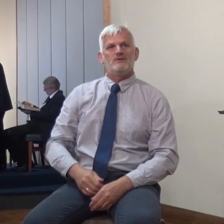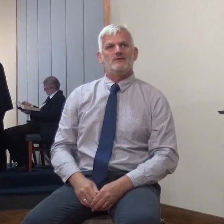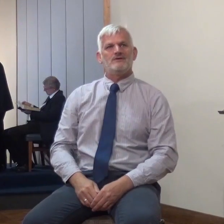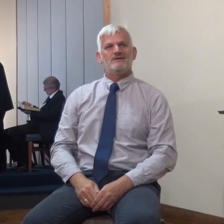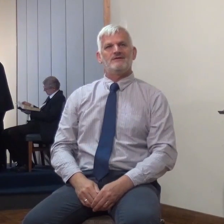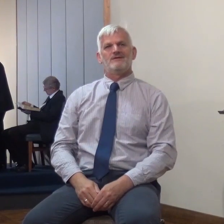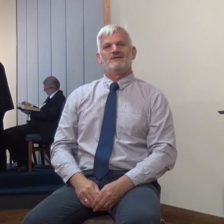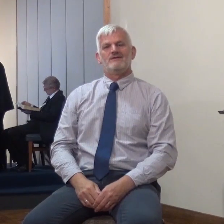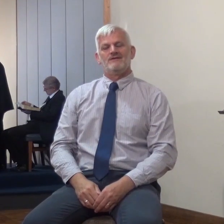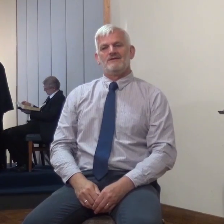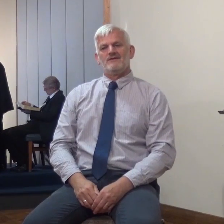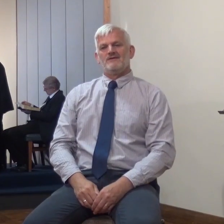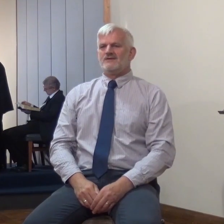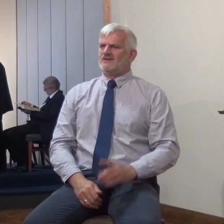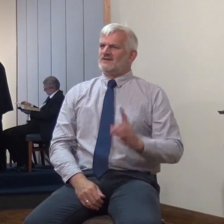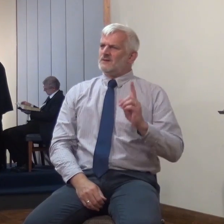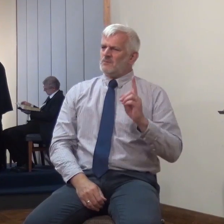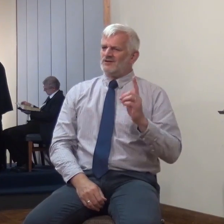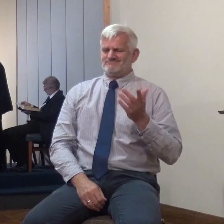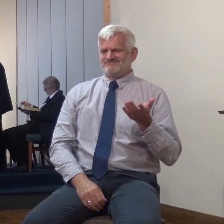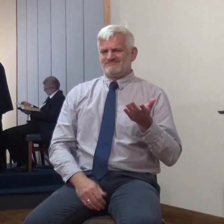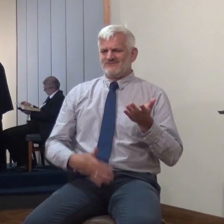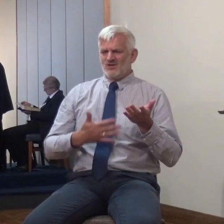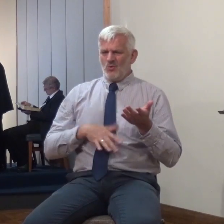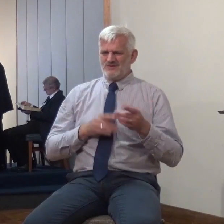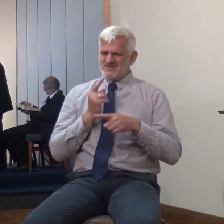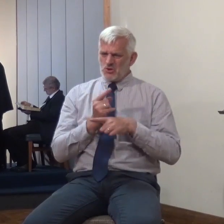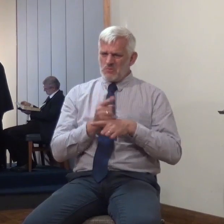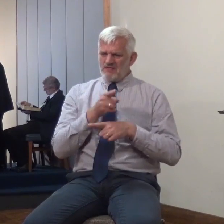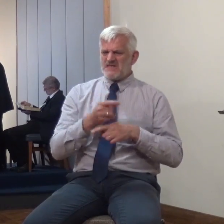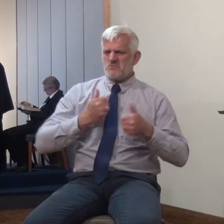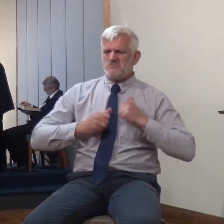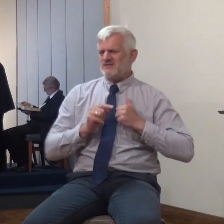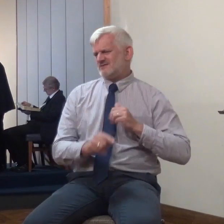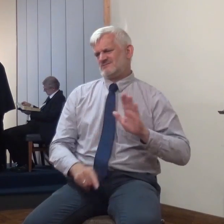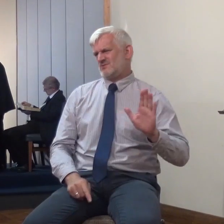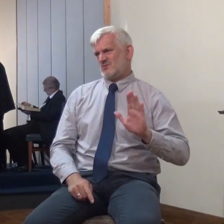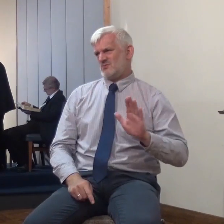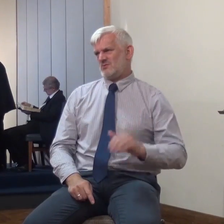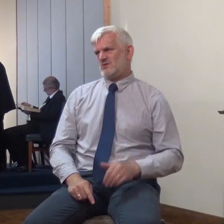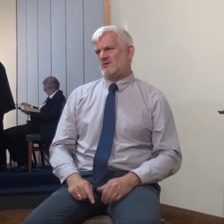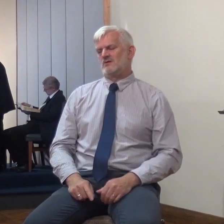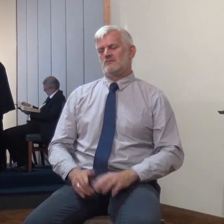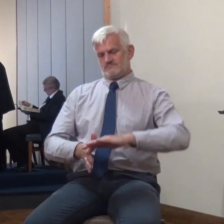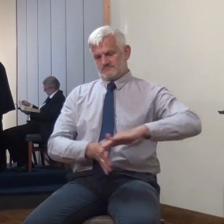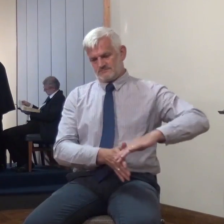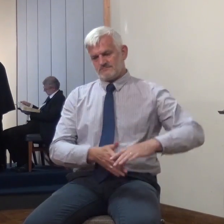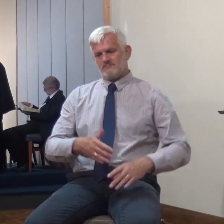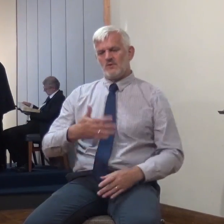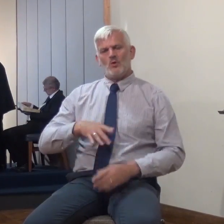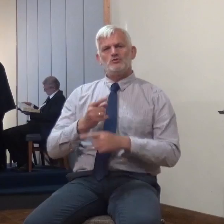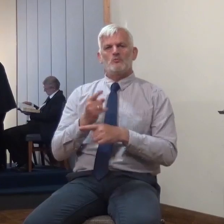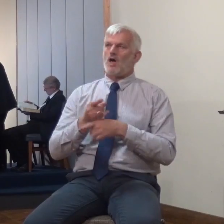It is not expedient for me doubtless to glory. I will come to vision and revelation of the